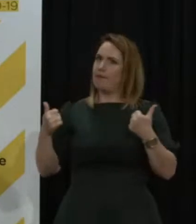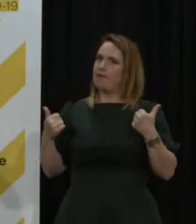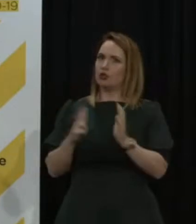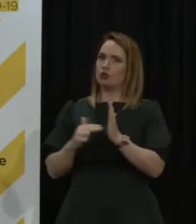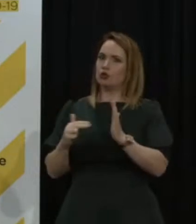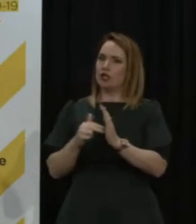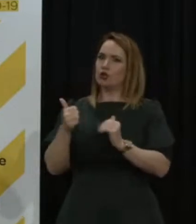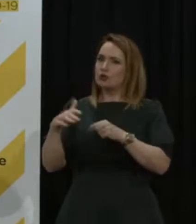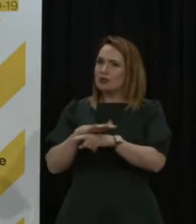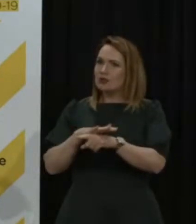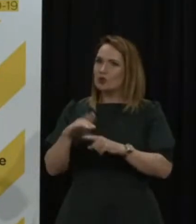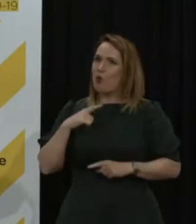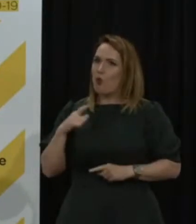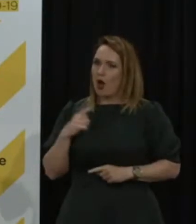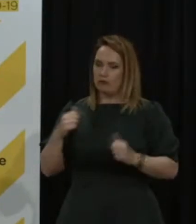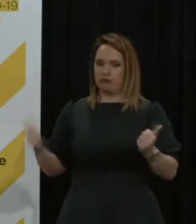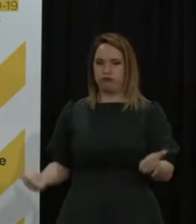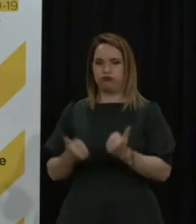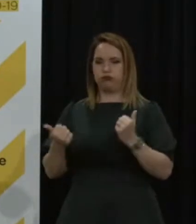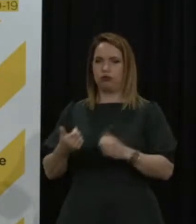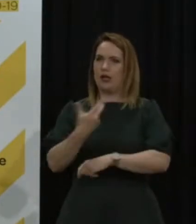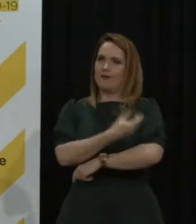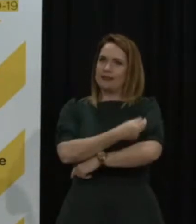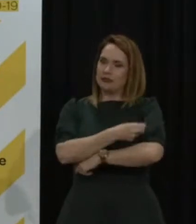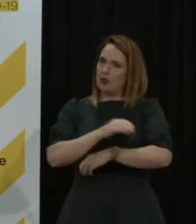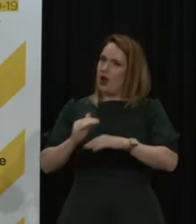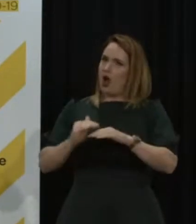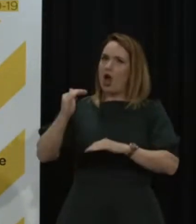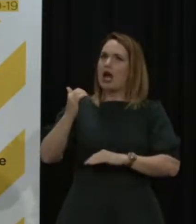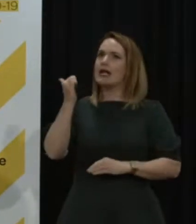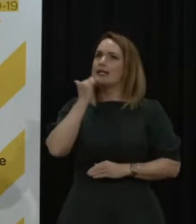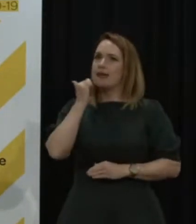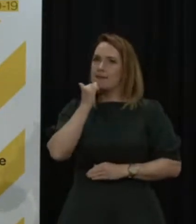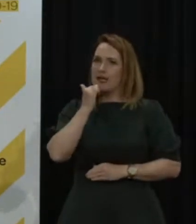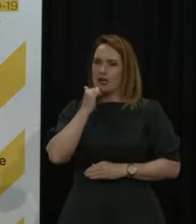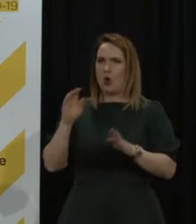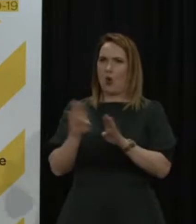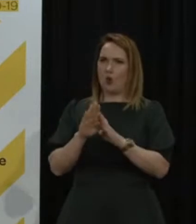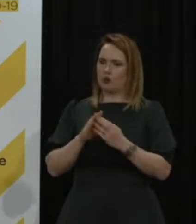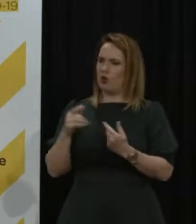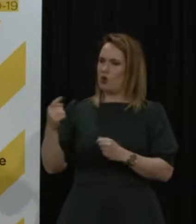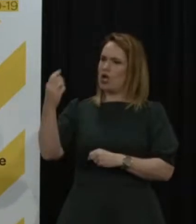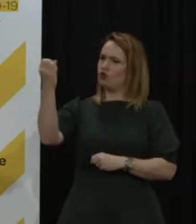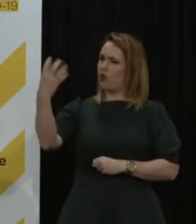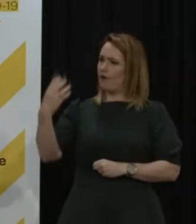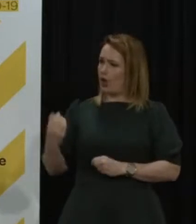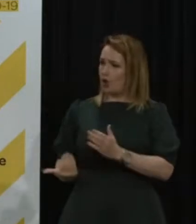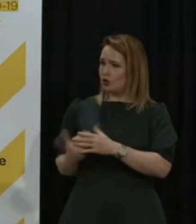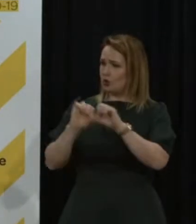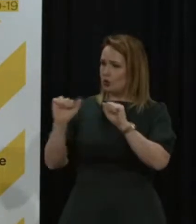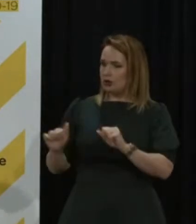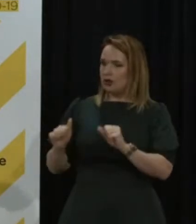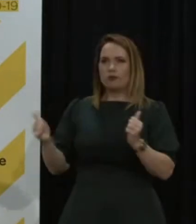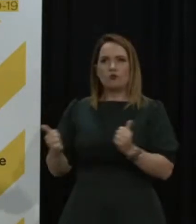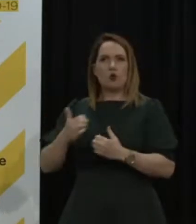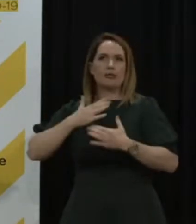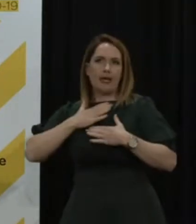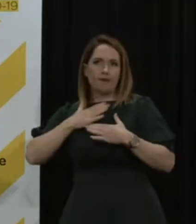because of our high vaccination rates and the inbuilt safety measures in the traffic light system, like the use of vaccine